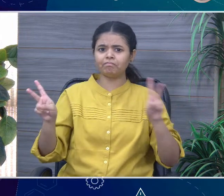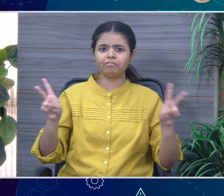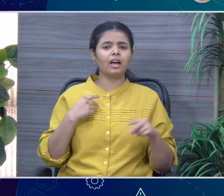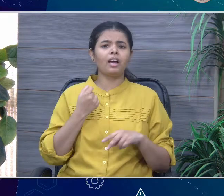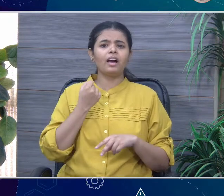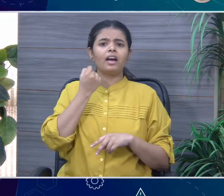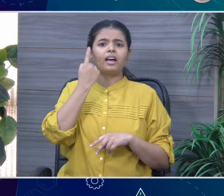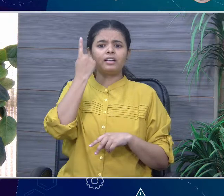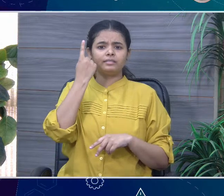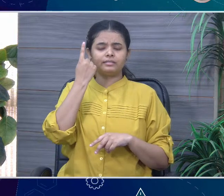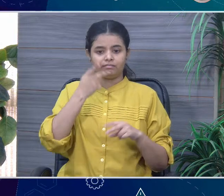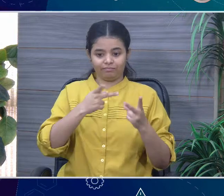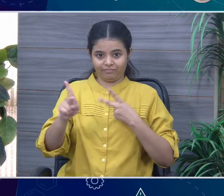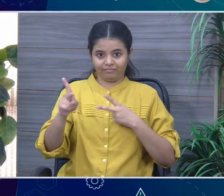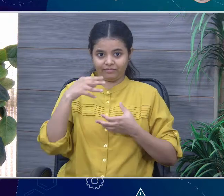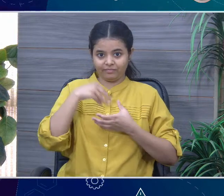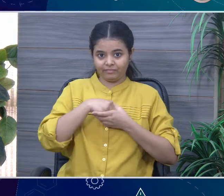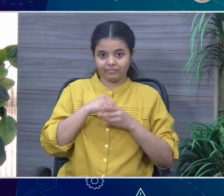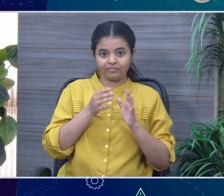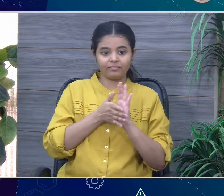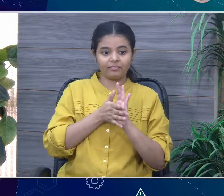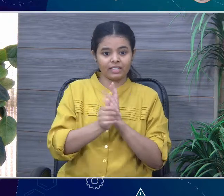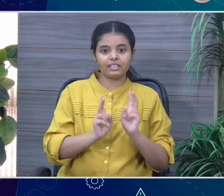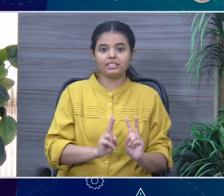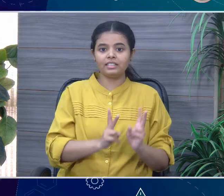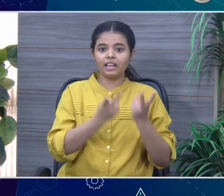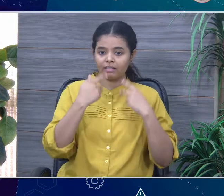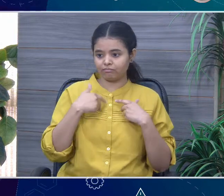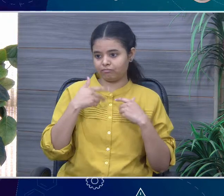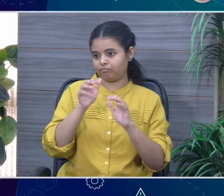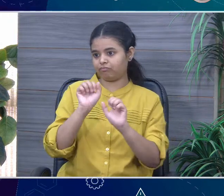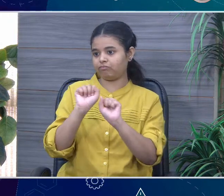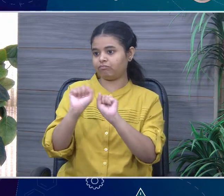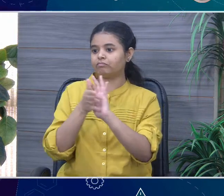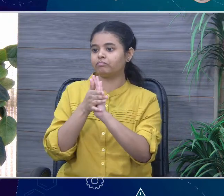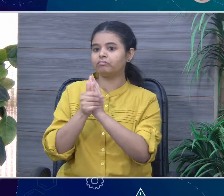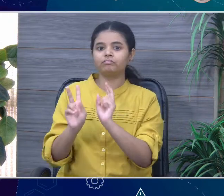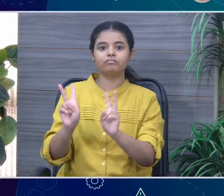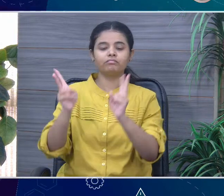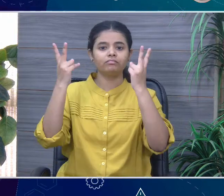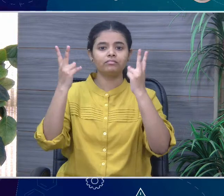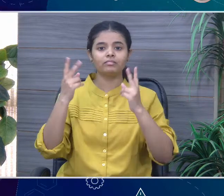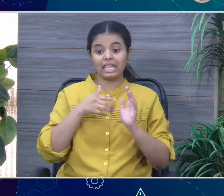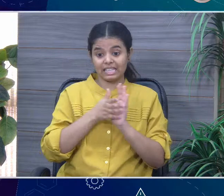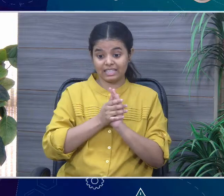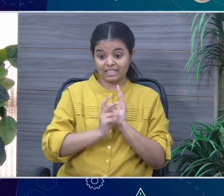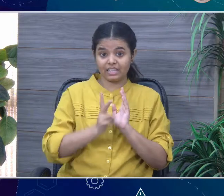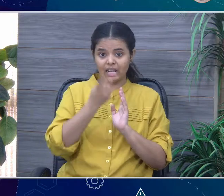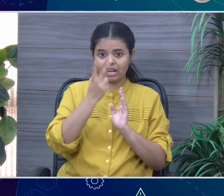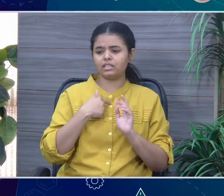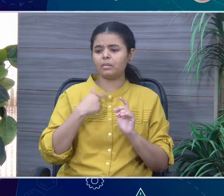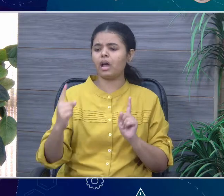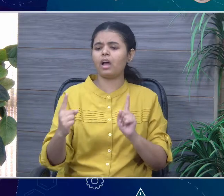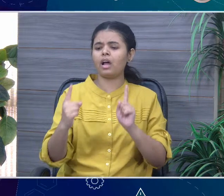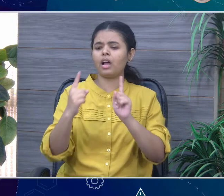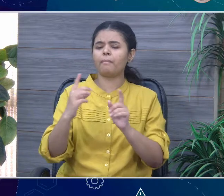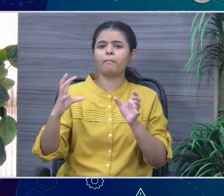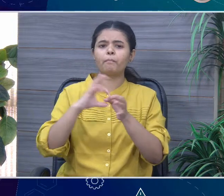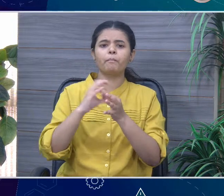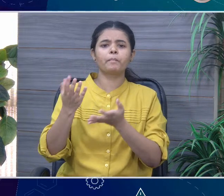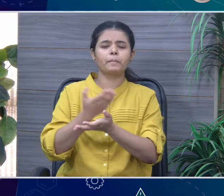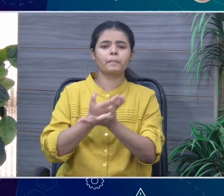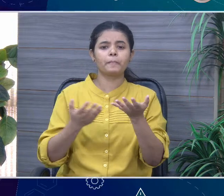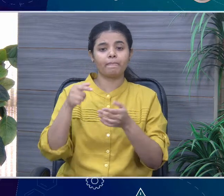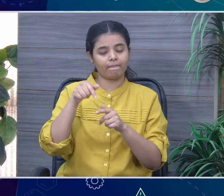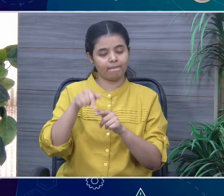we have different abilities, we have different potentialities, we can very well complement each other. Now in